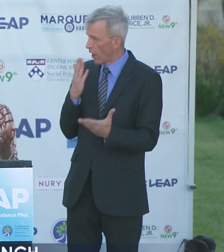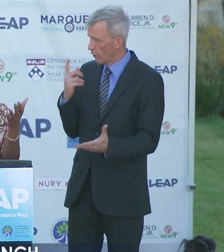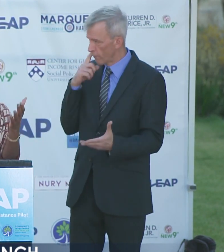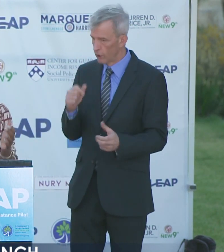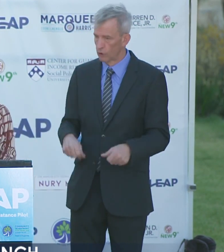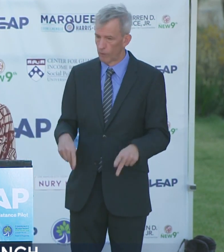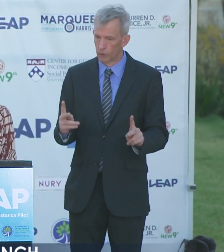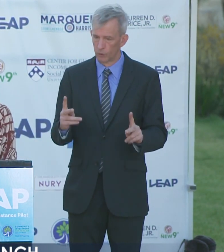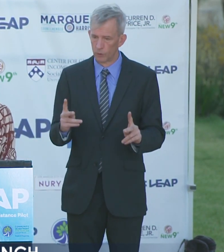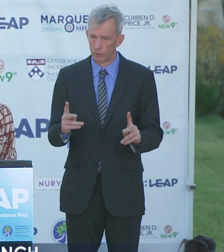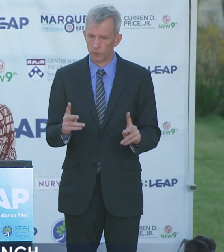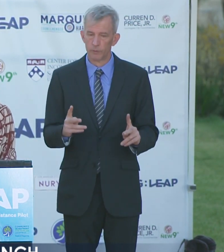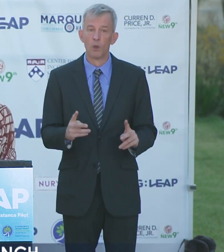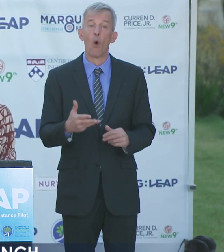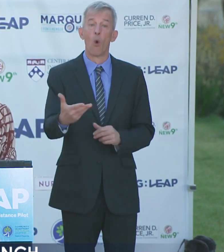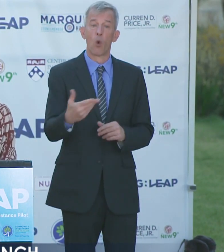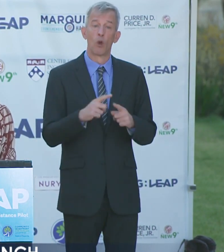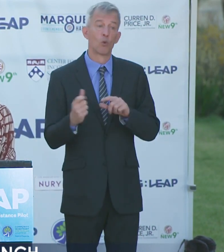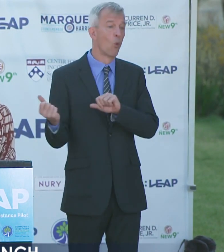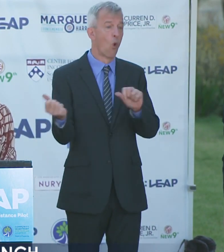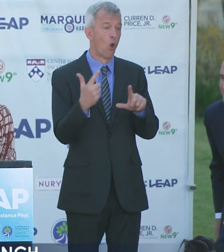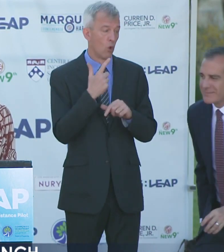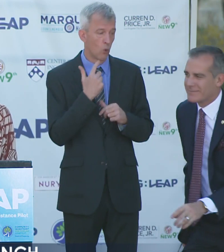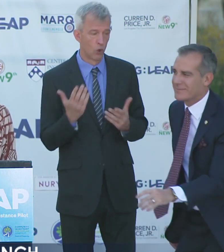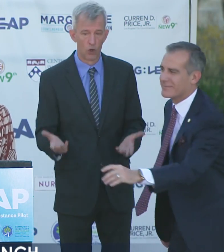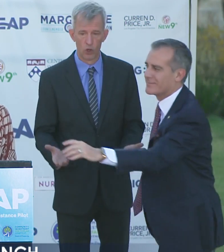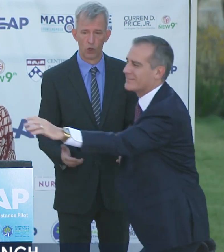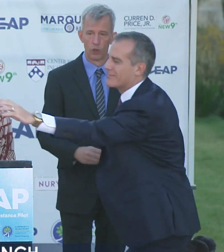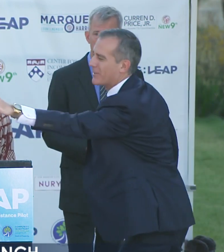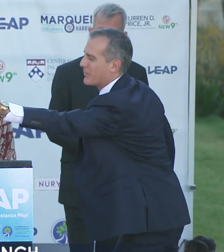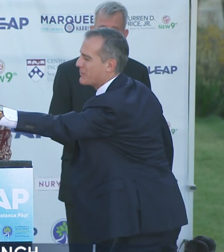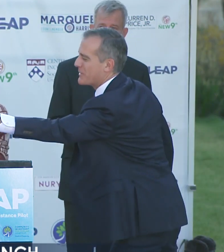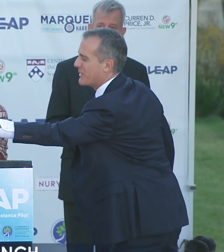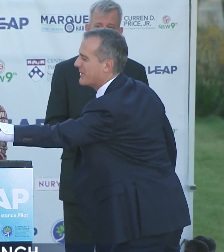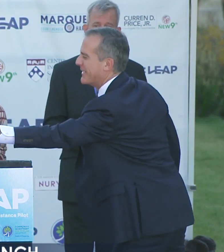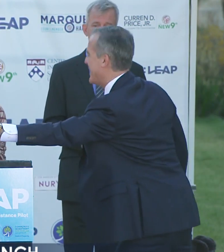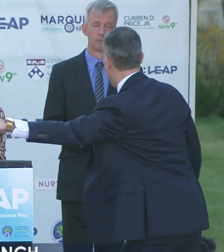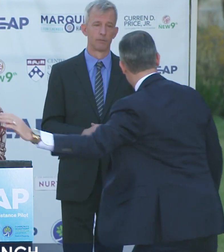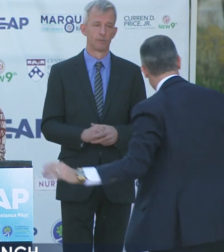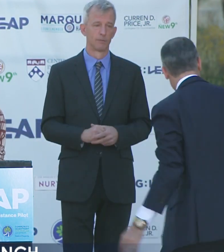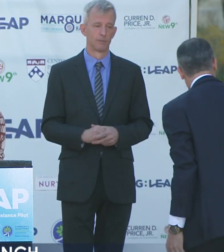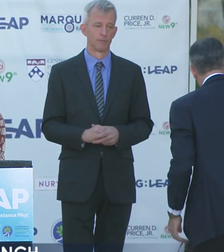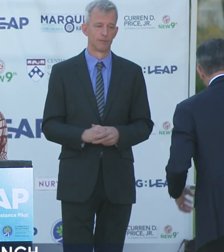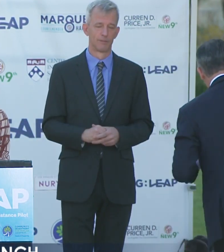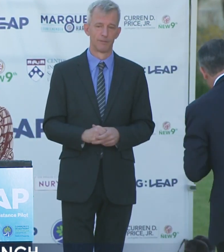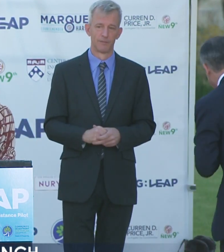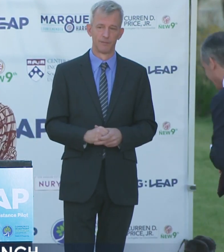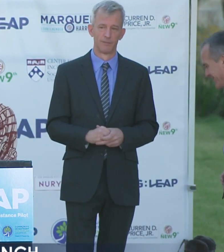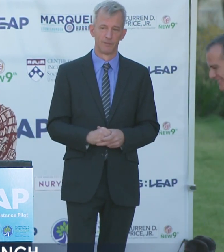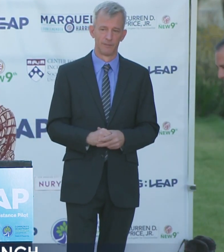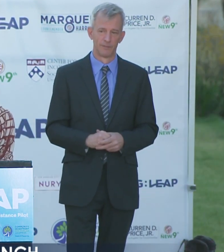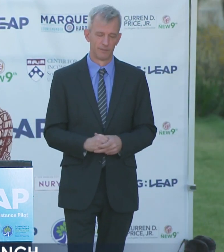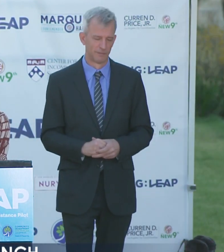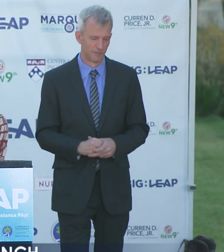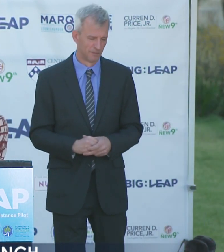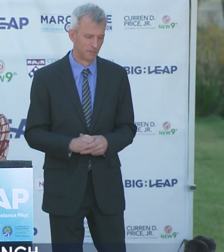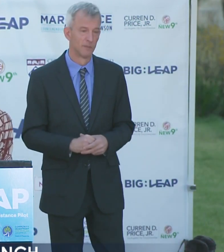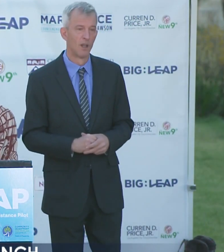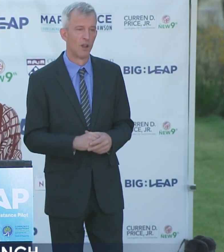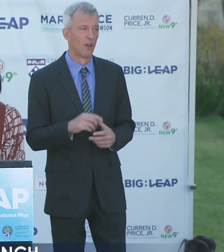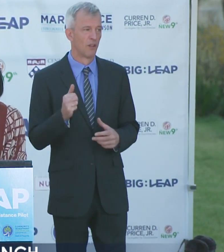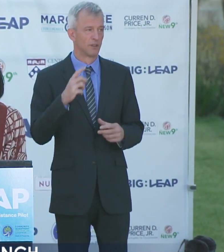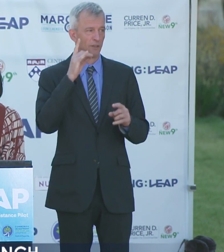opportunity. Welcome to all of you who are here. This is a fabulous opportunity for our community. Thank you so much. This is a fabulous